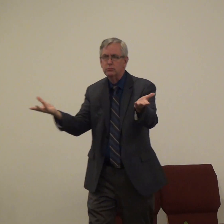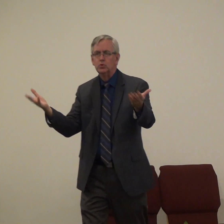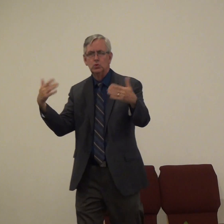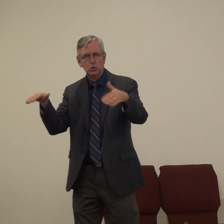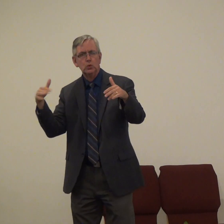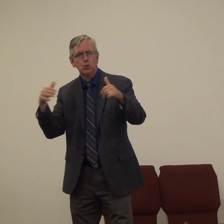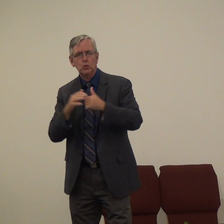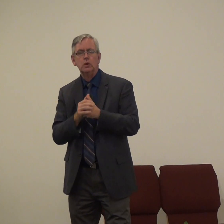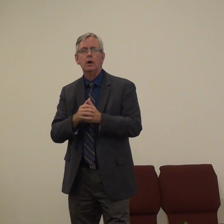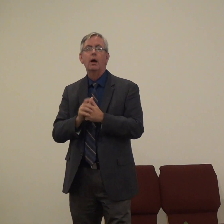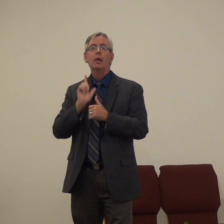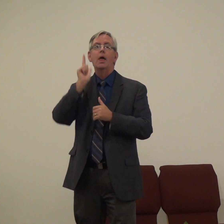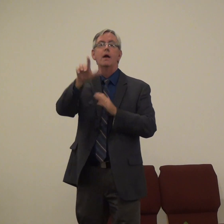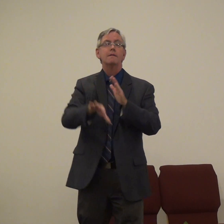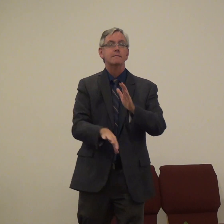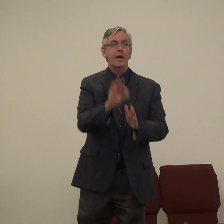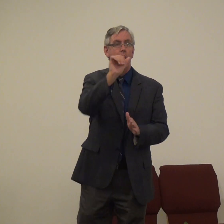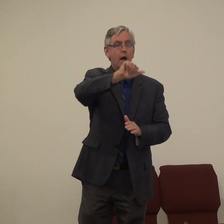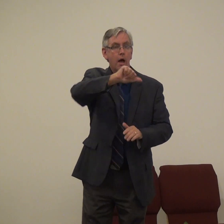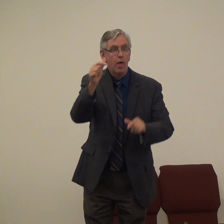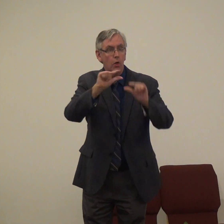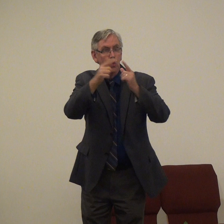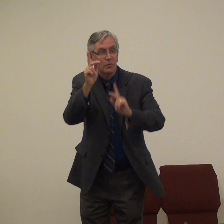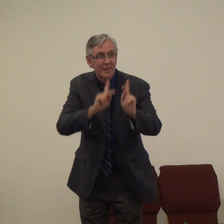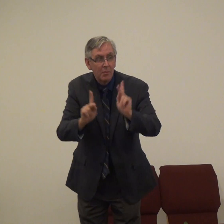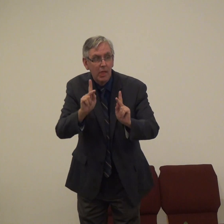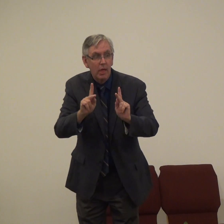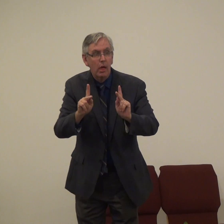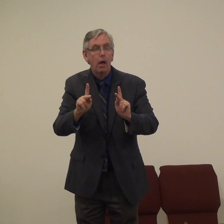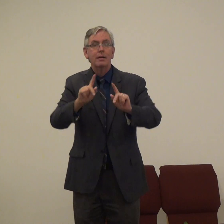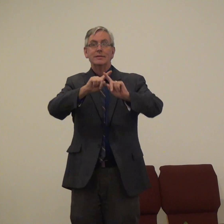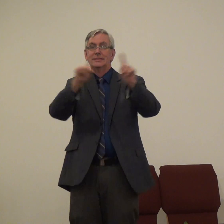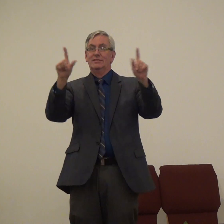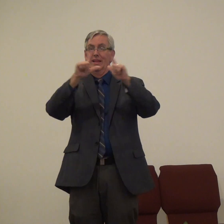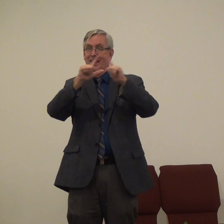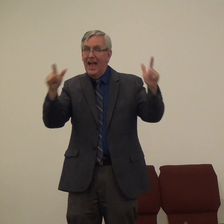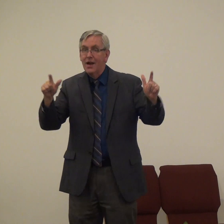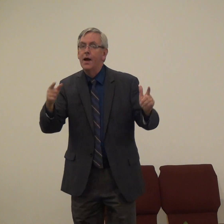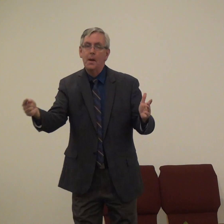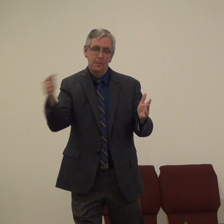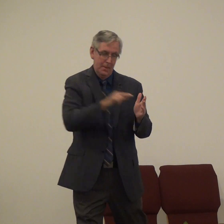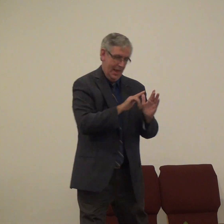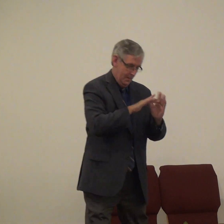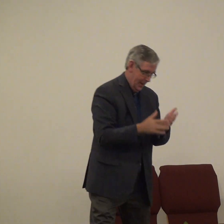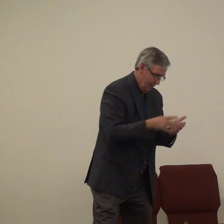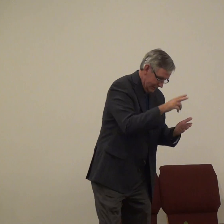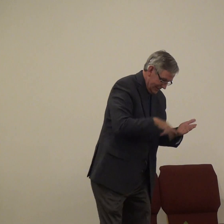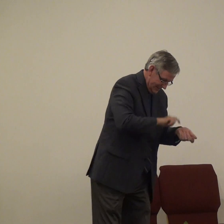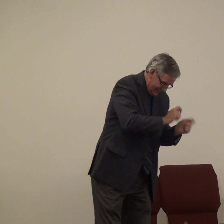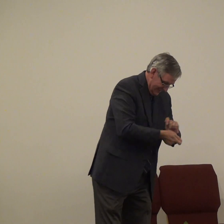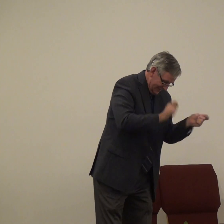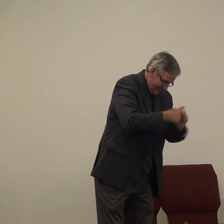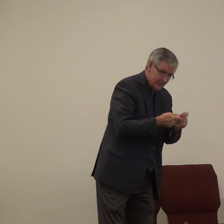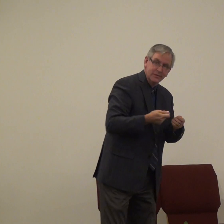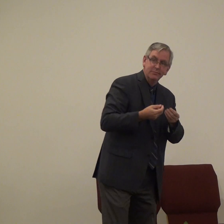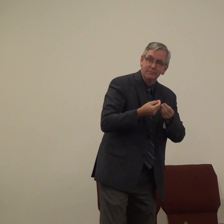the Bible and give it to the people. And then he found another group of people who spoke a different dialect, and he went back and took the Bible